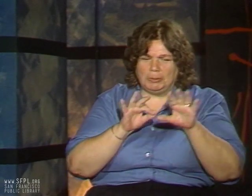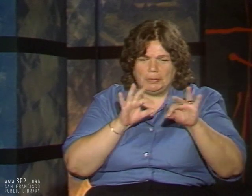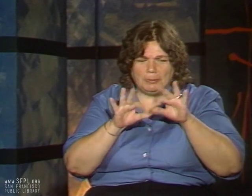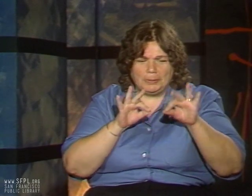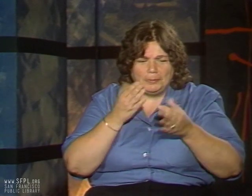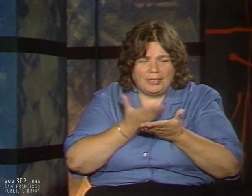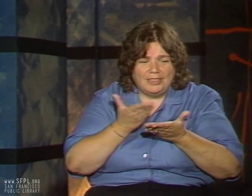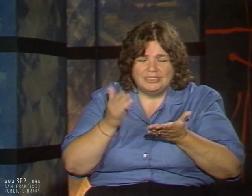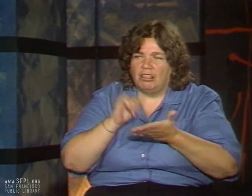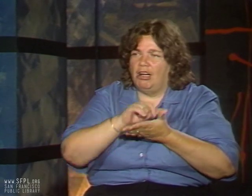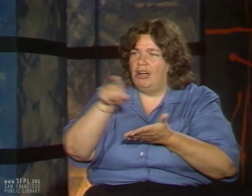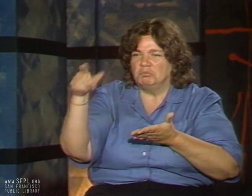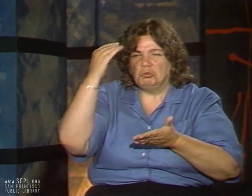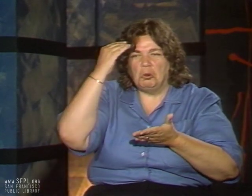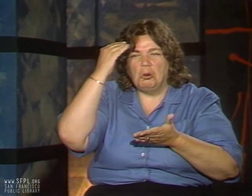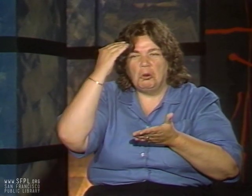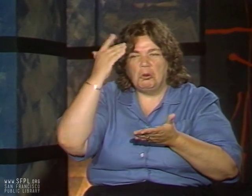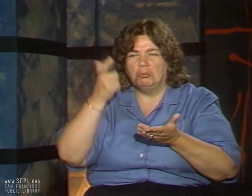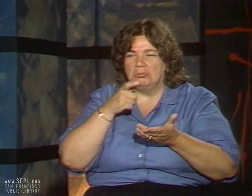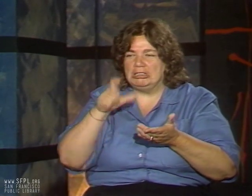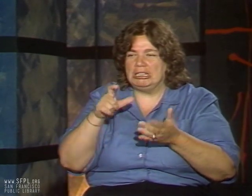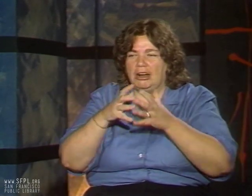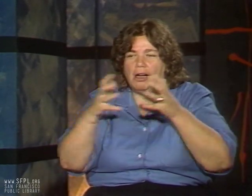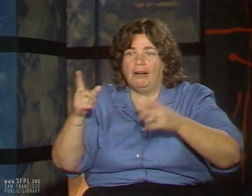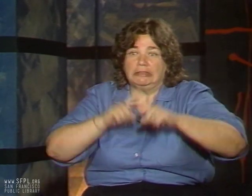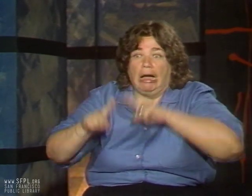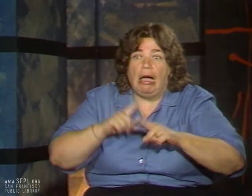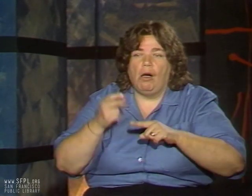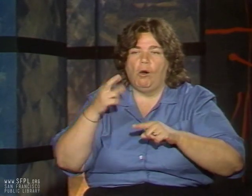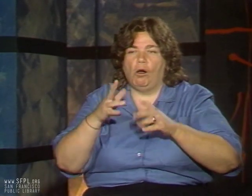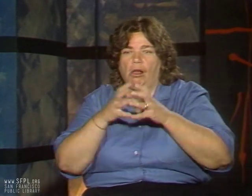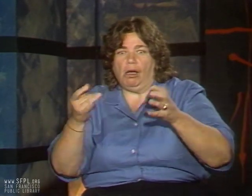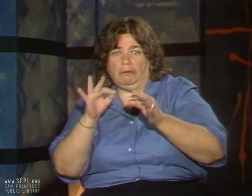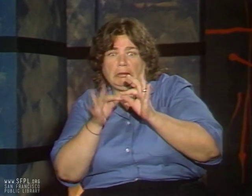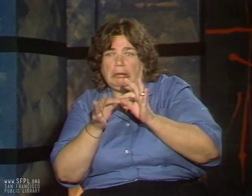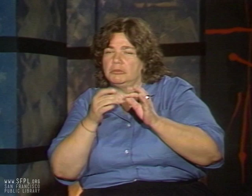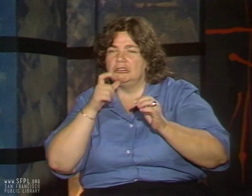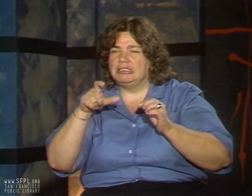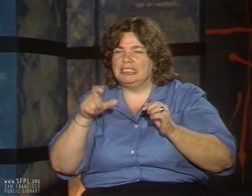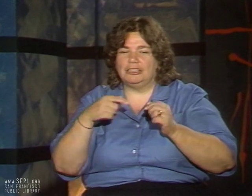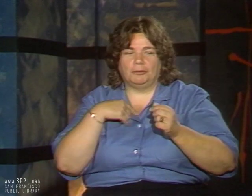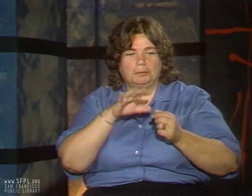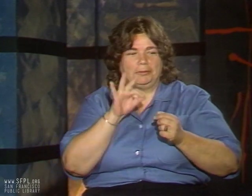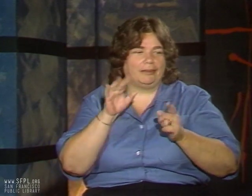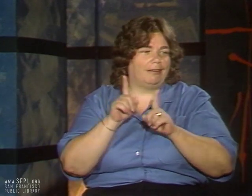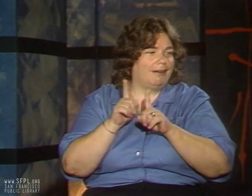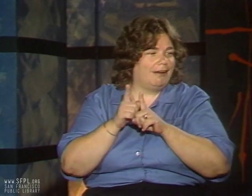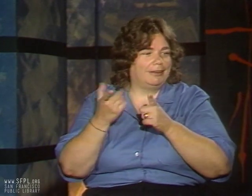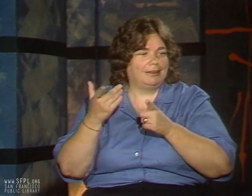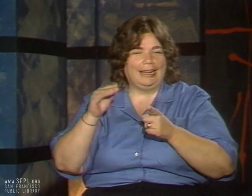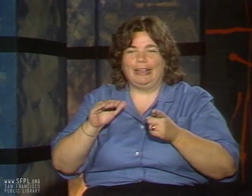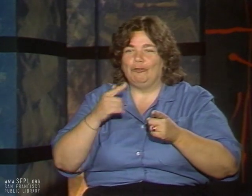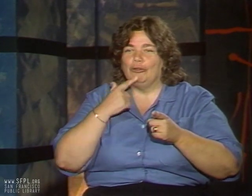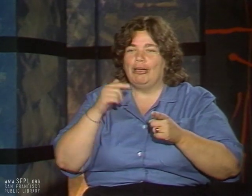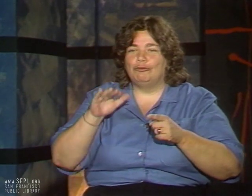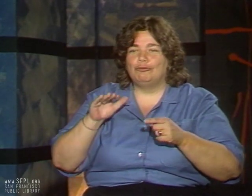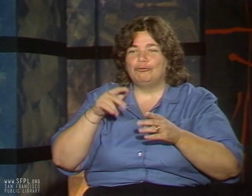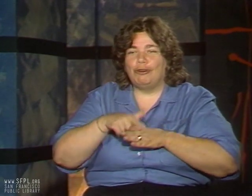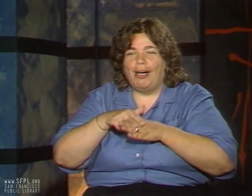think of hearing audiences as well. I tried to develop pieces that didn't rely on the use of an interpreter or knowledge of sign language. I